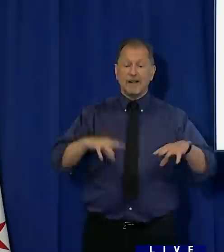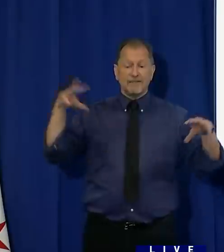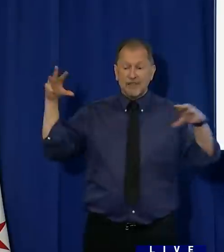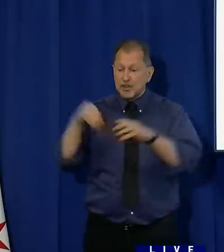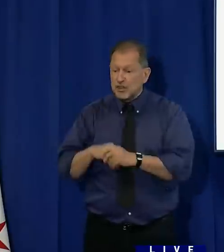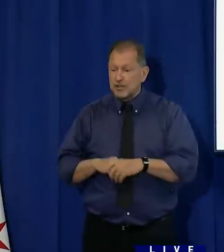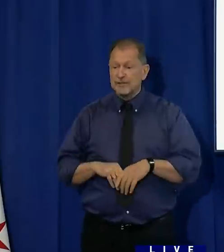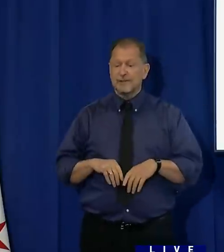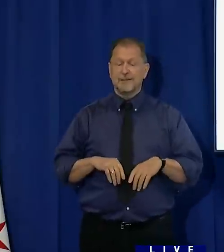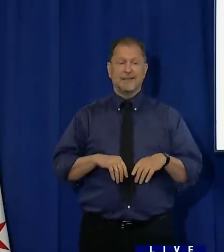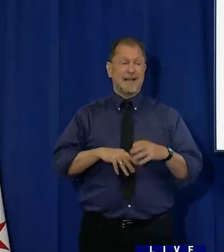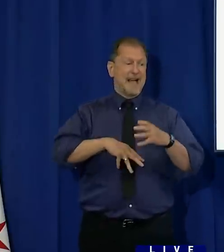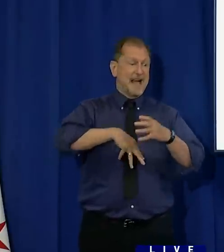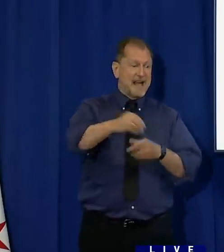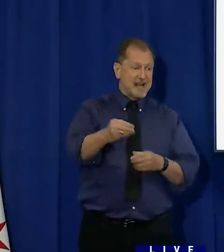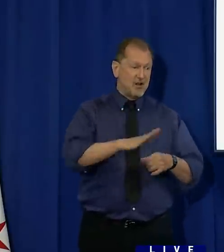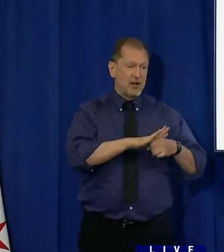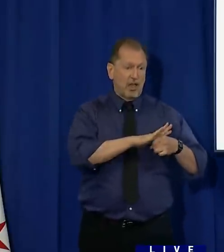are downtrodden,